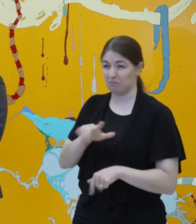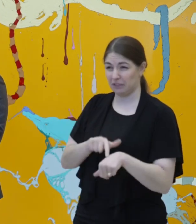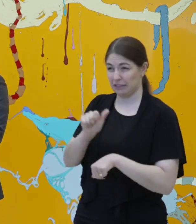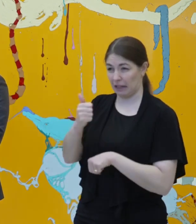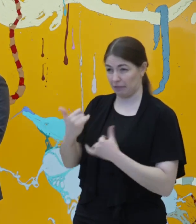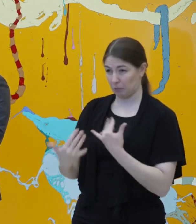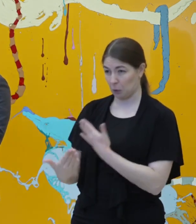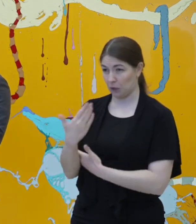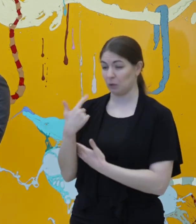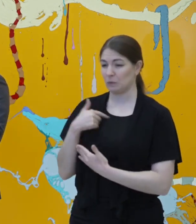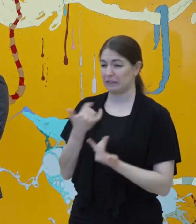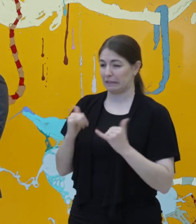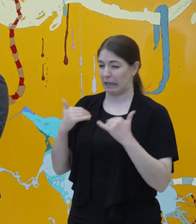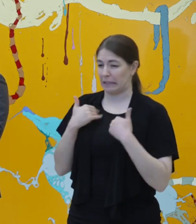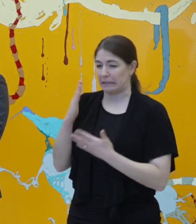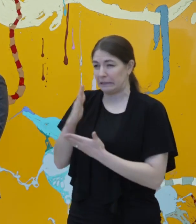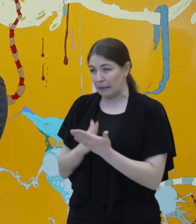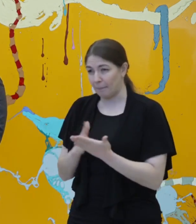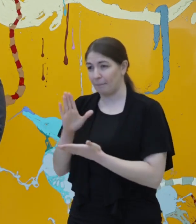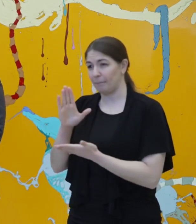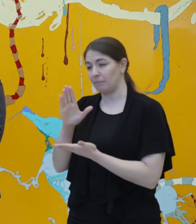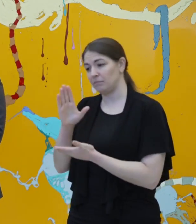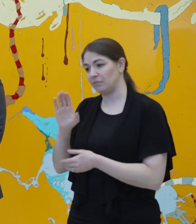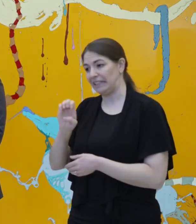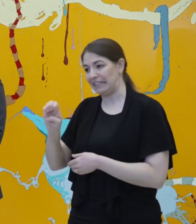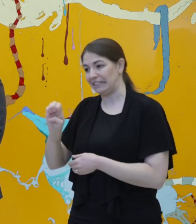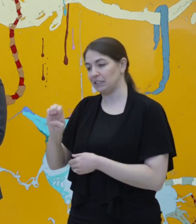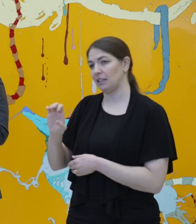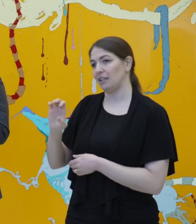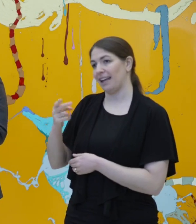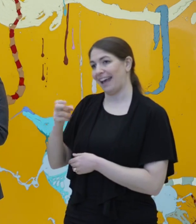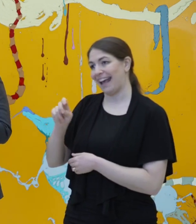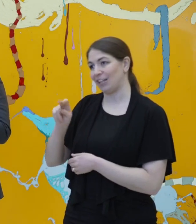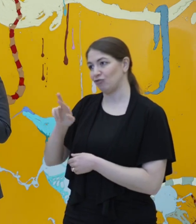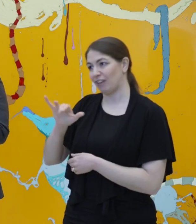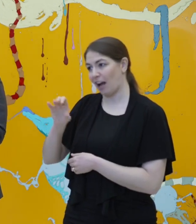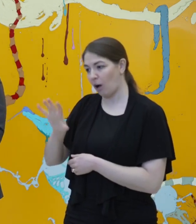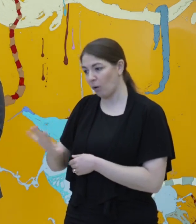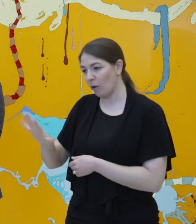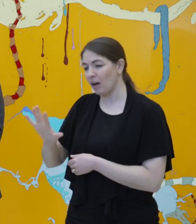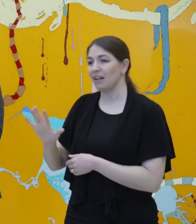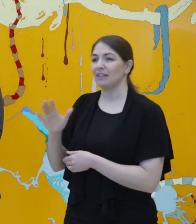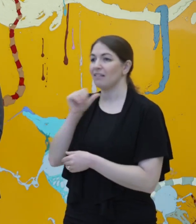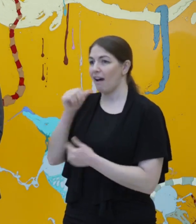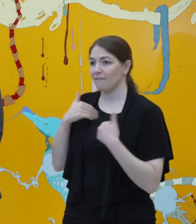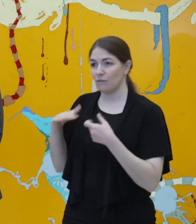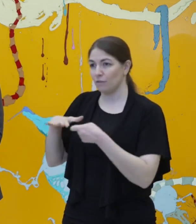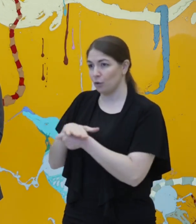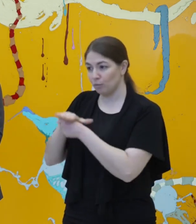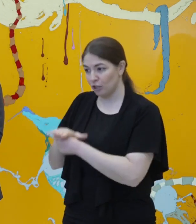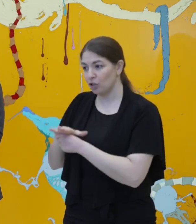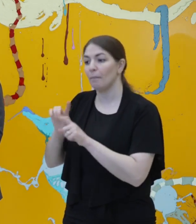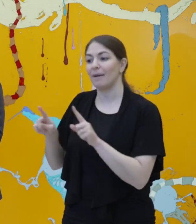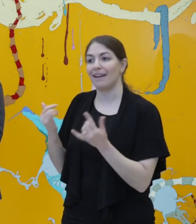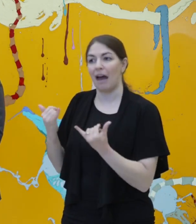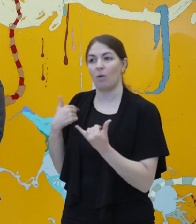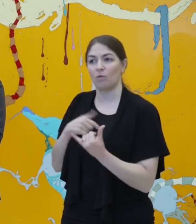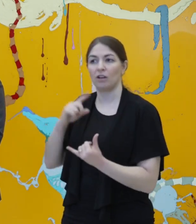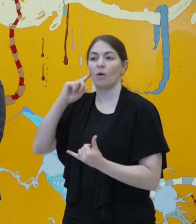morning, we still had parts of the far reaches of eastern Henrico that hadn't had full pressure, but we're starting to hear that that's all getting better